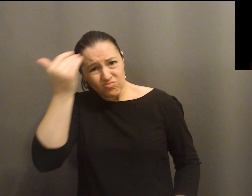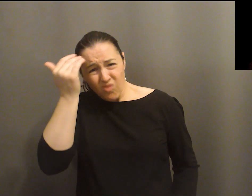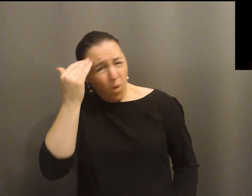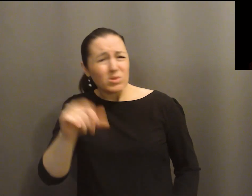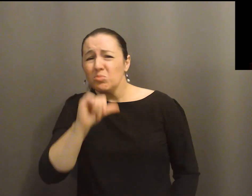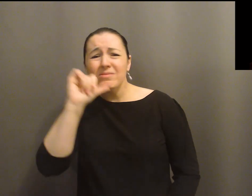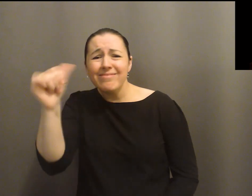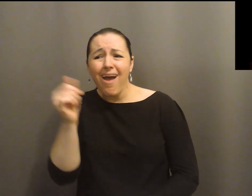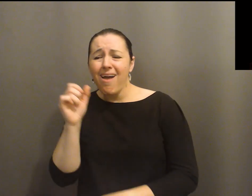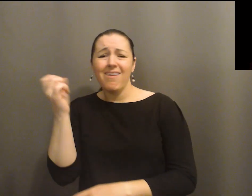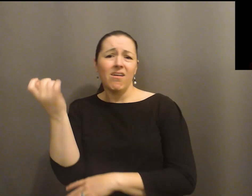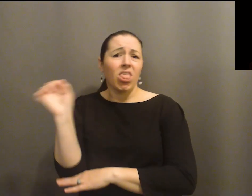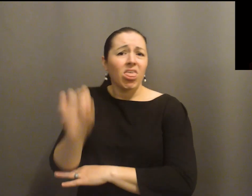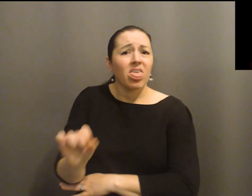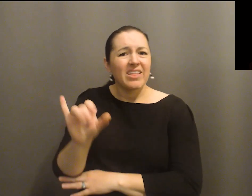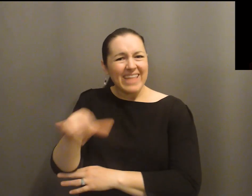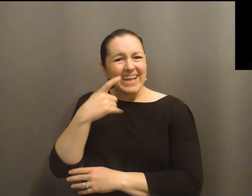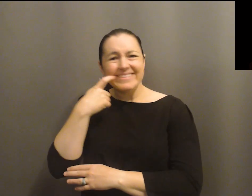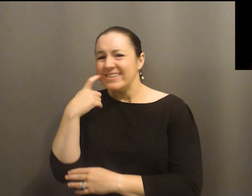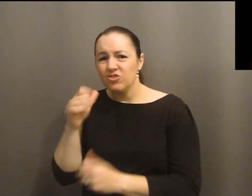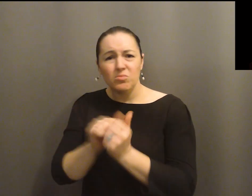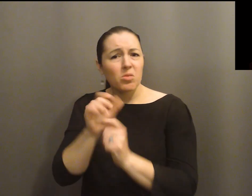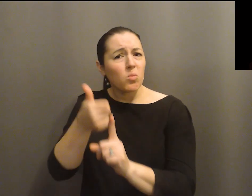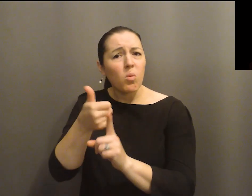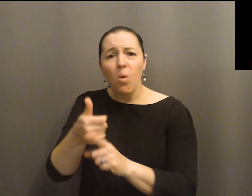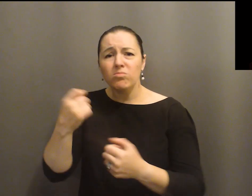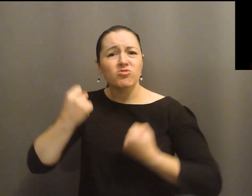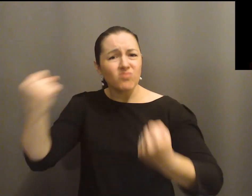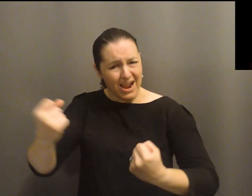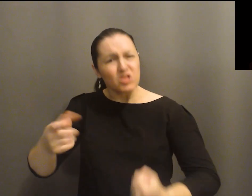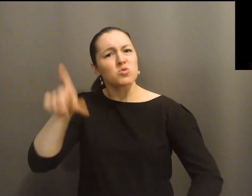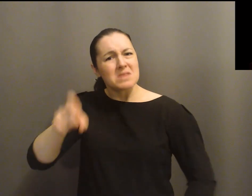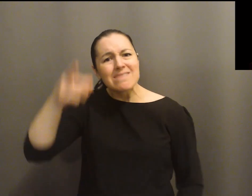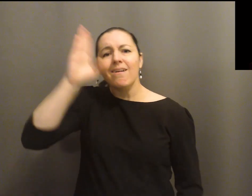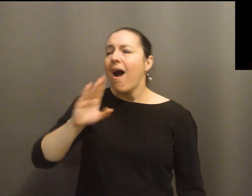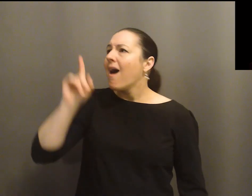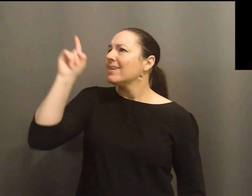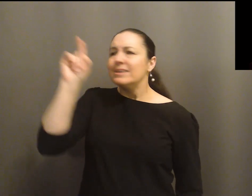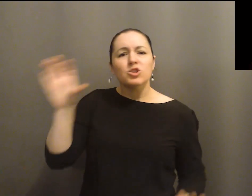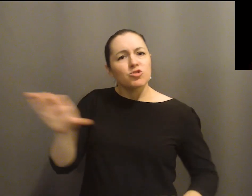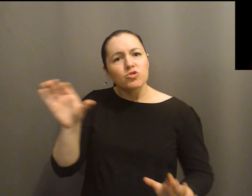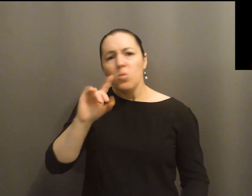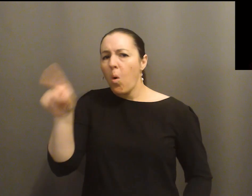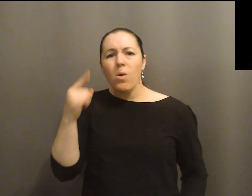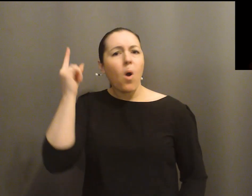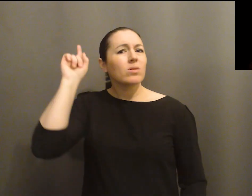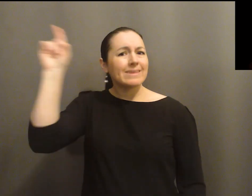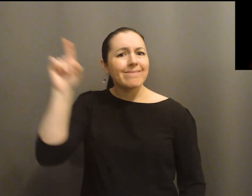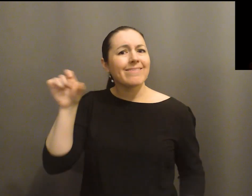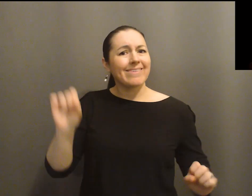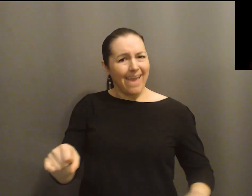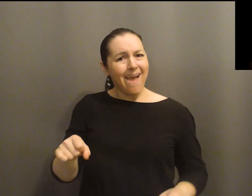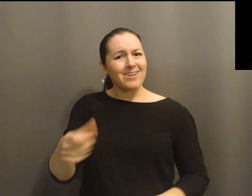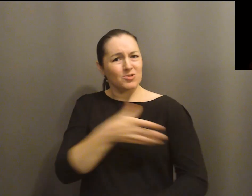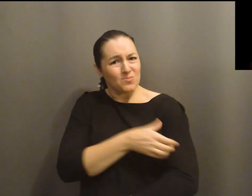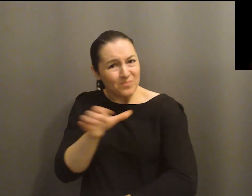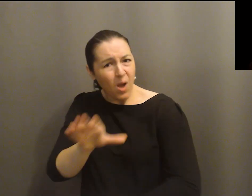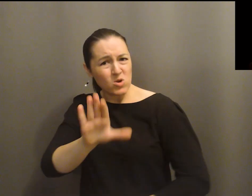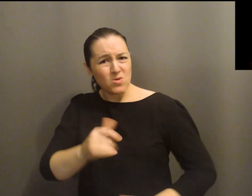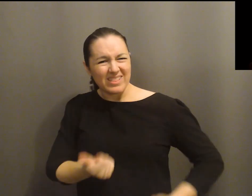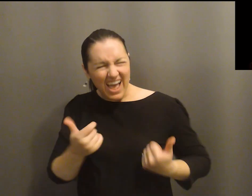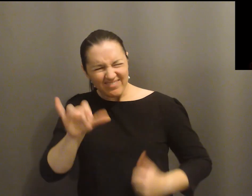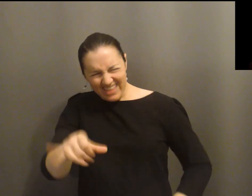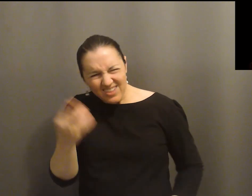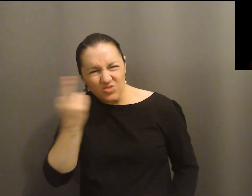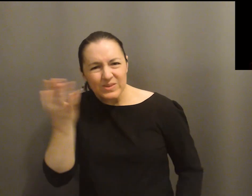going to overcome That addiction In your own strength You need God To do what only He can do To empower your lives That's why you're